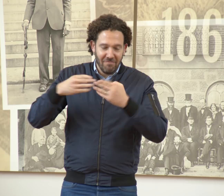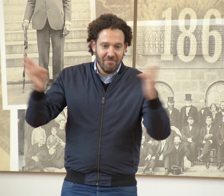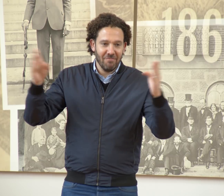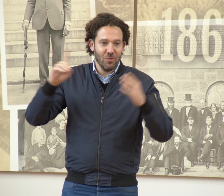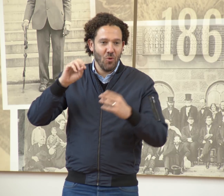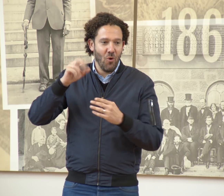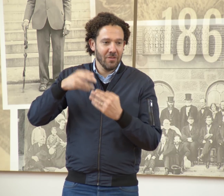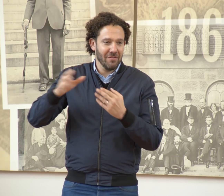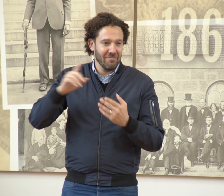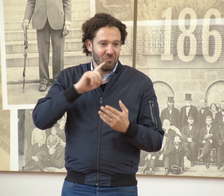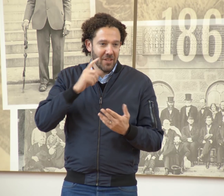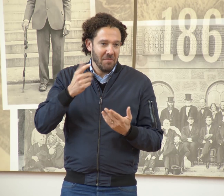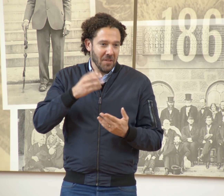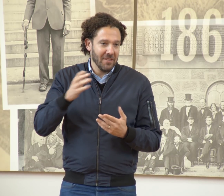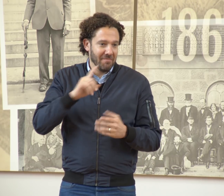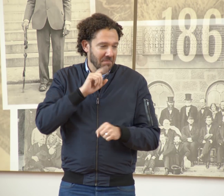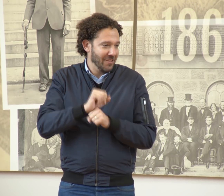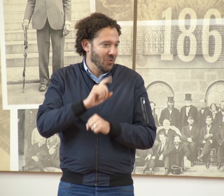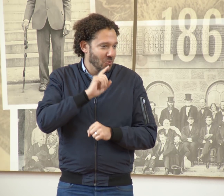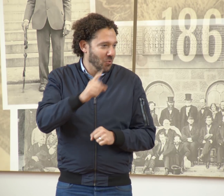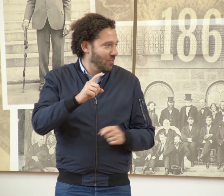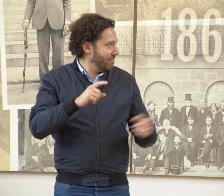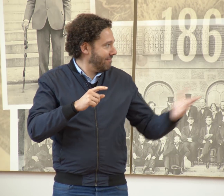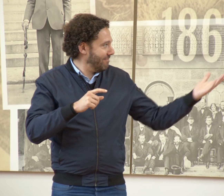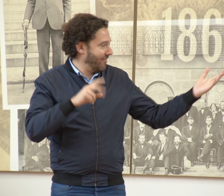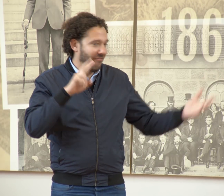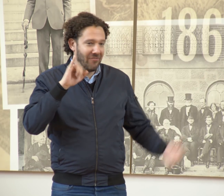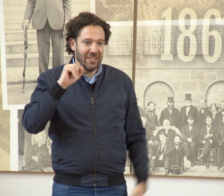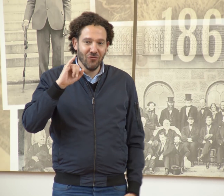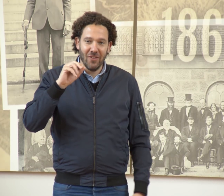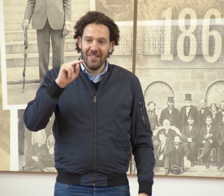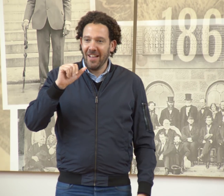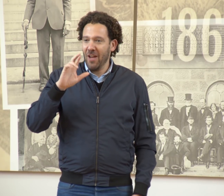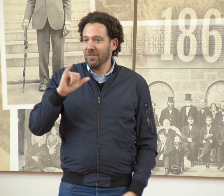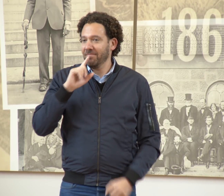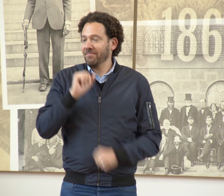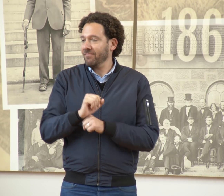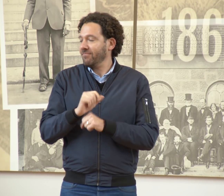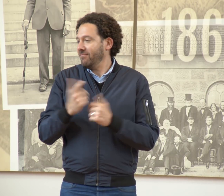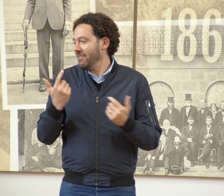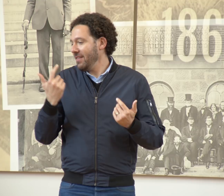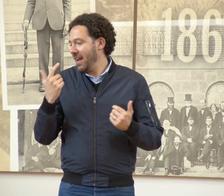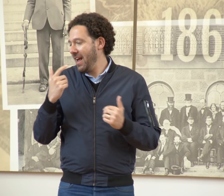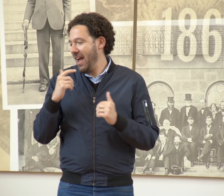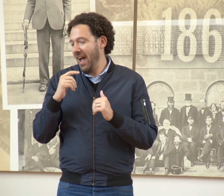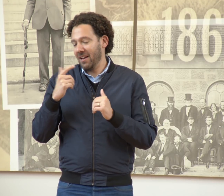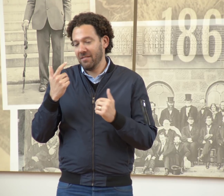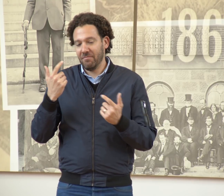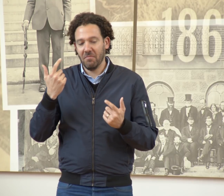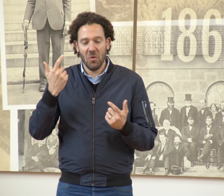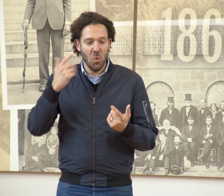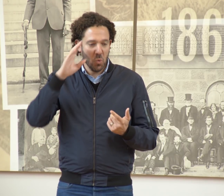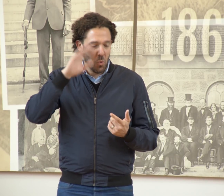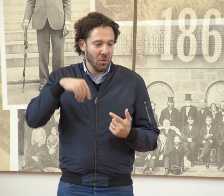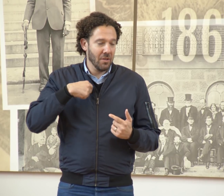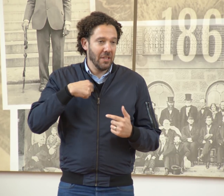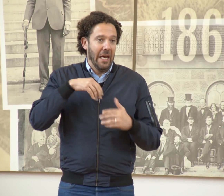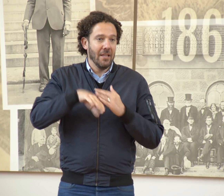and founded new professions or new fields and opened doors for so many? None like Bernard Bragg, who was truly a